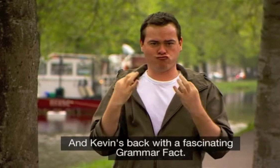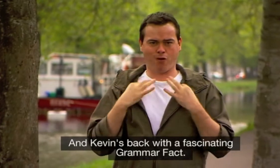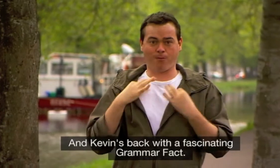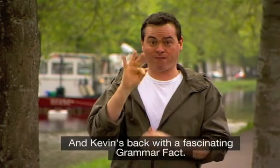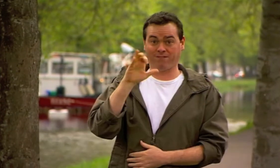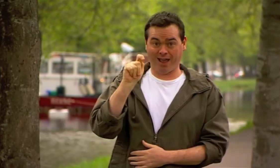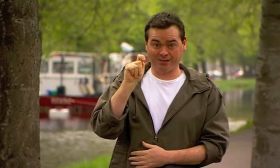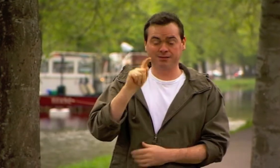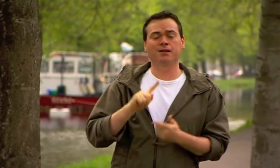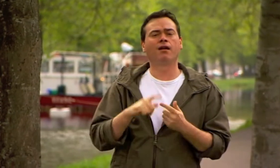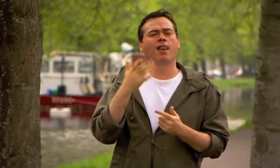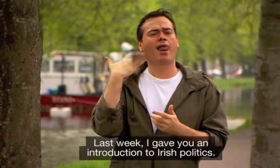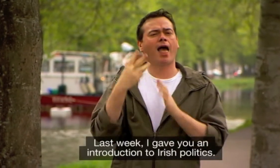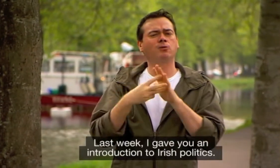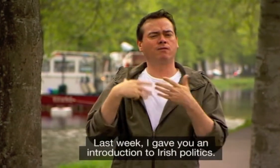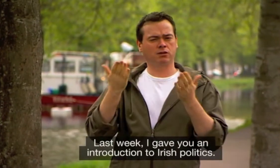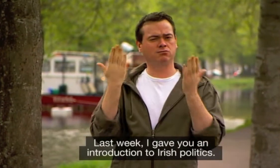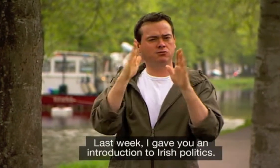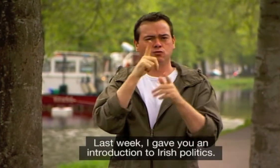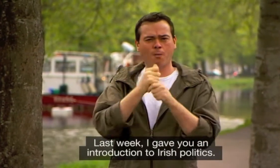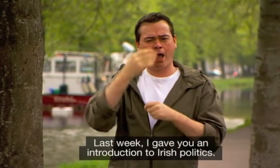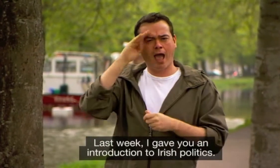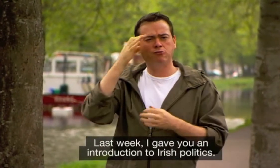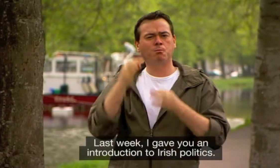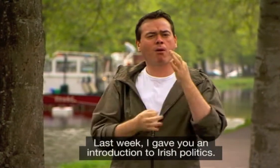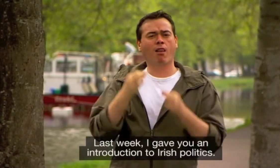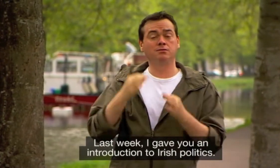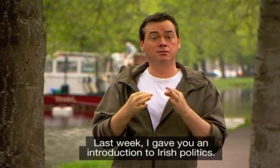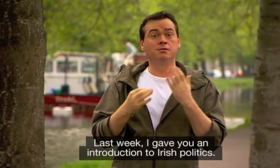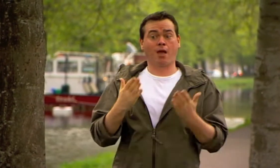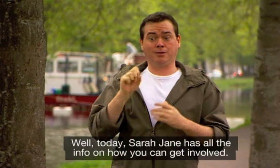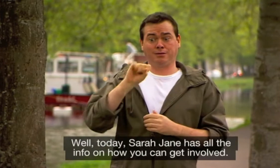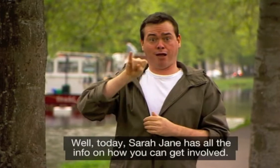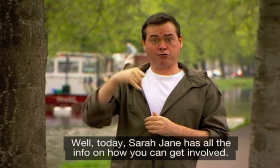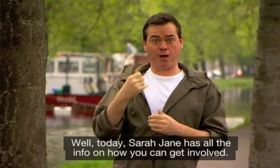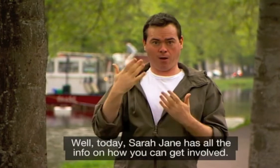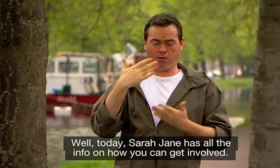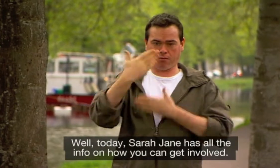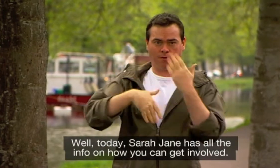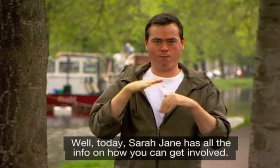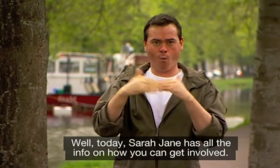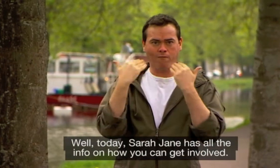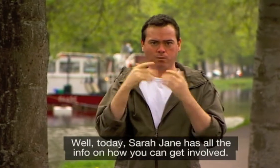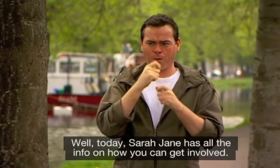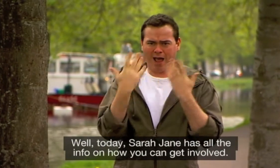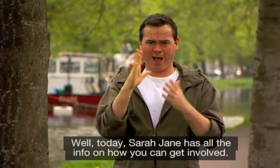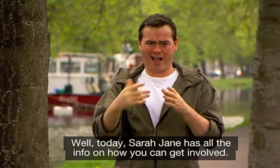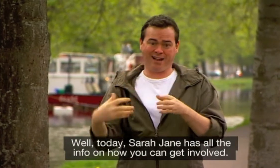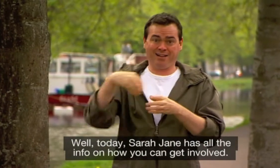fact. Last week, I gave you an introduction to Irish politics. Well, today, Sarah Jane has all the info on how you can get